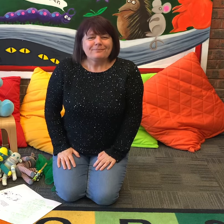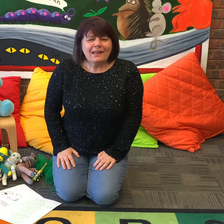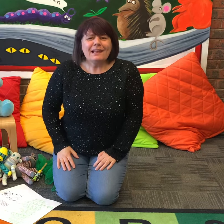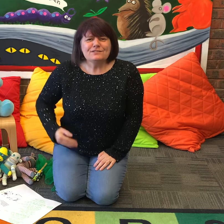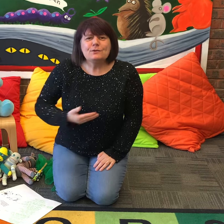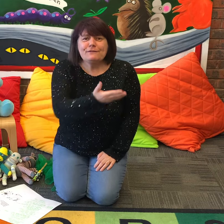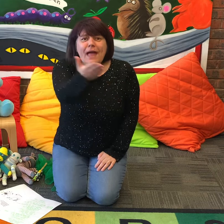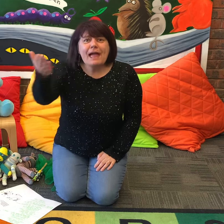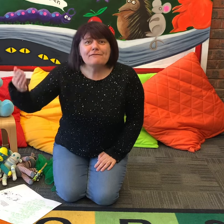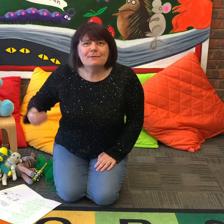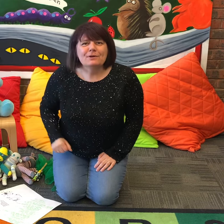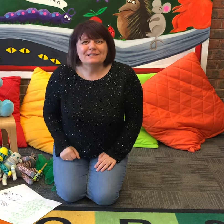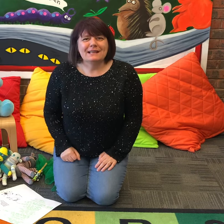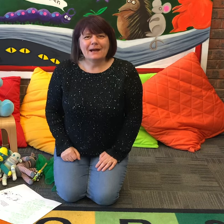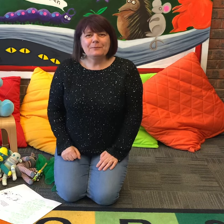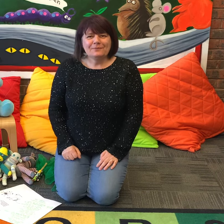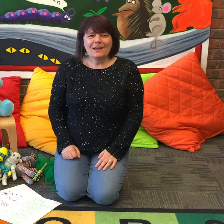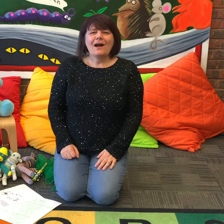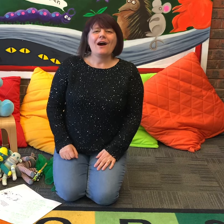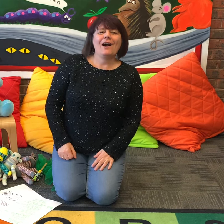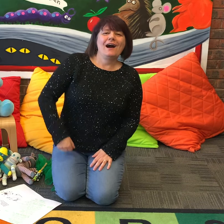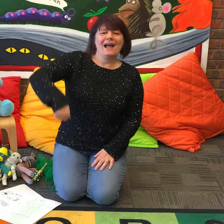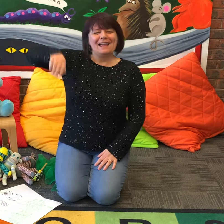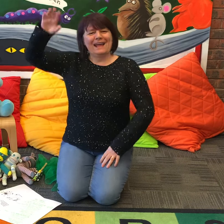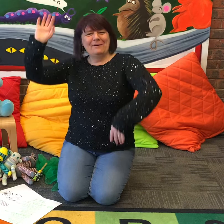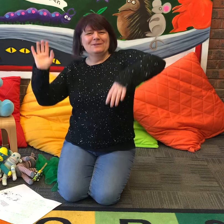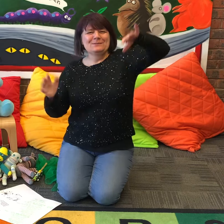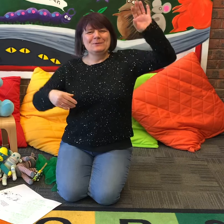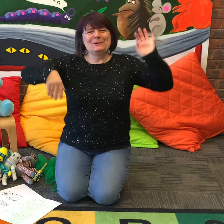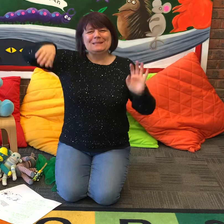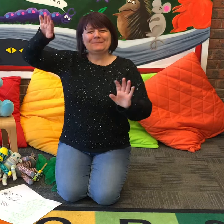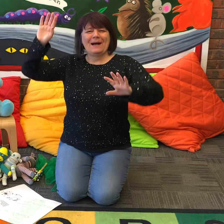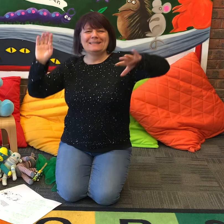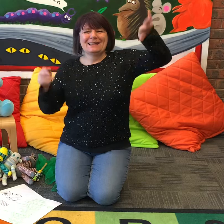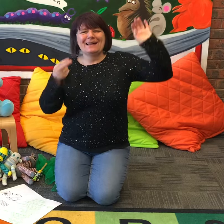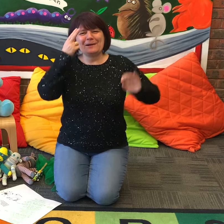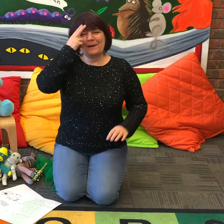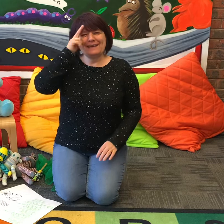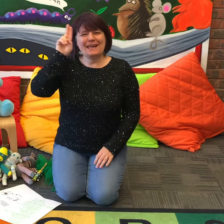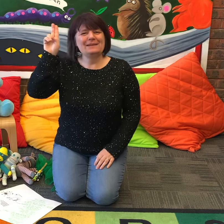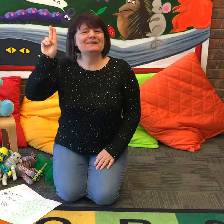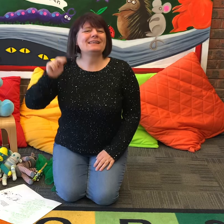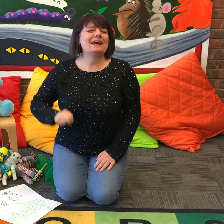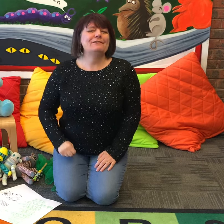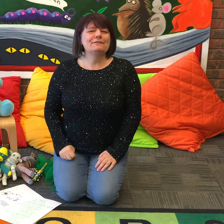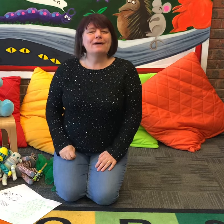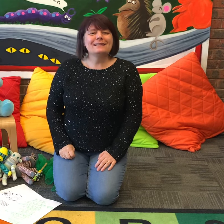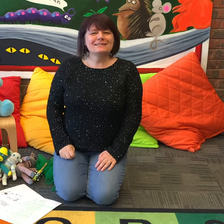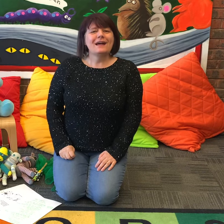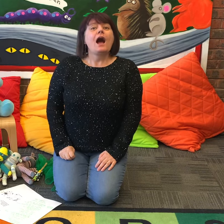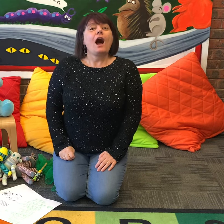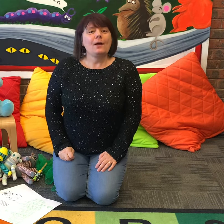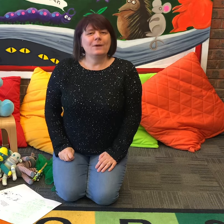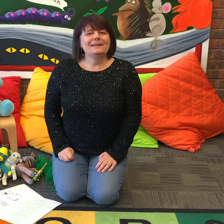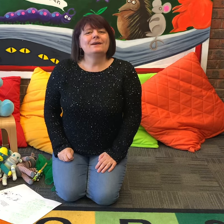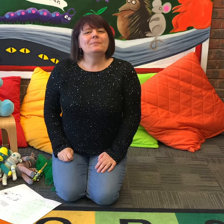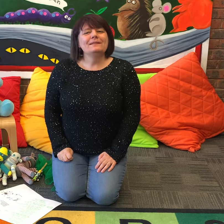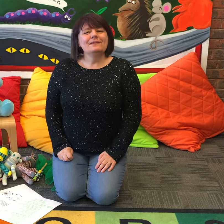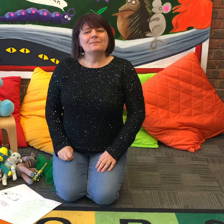Ah! Let's do it for everybody now. I am a spooky spider. My name is Hairy Fred. I wake up in the